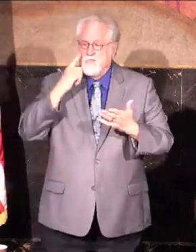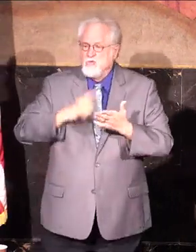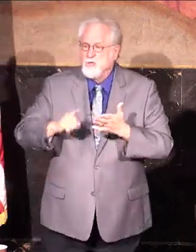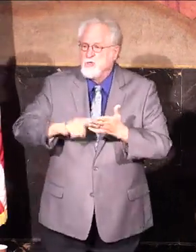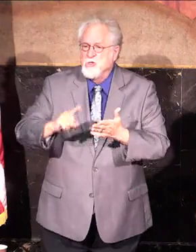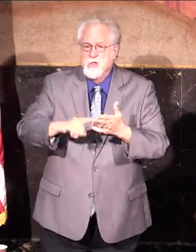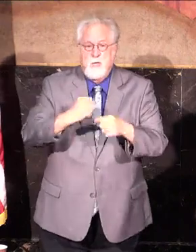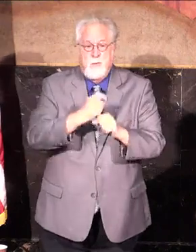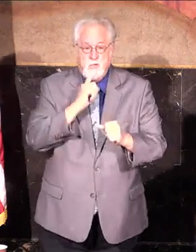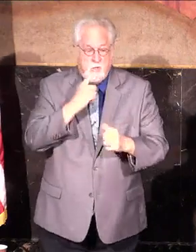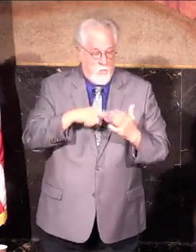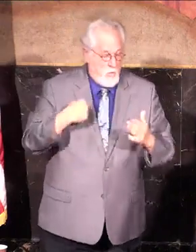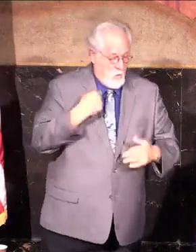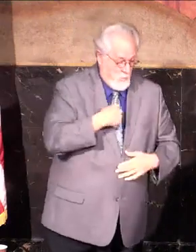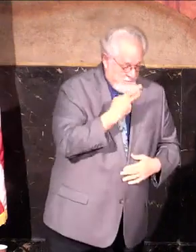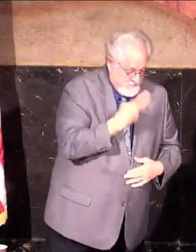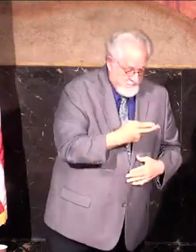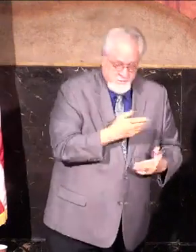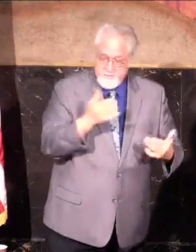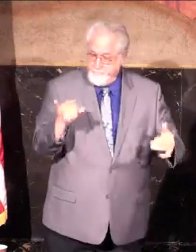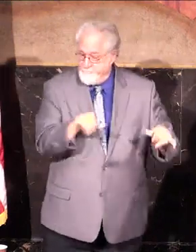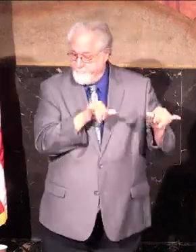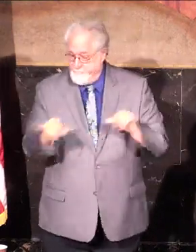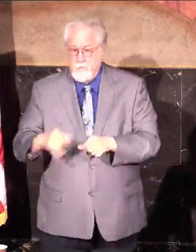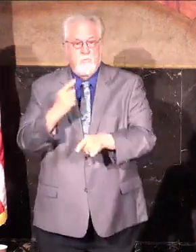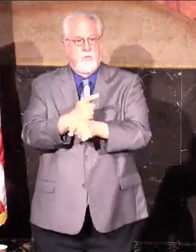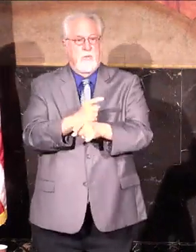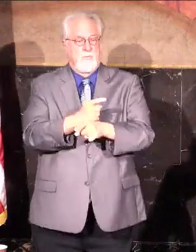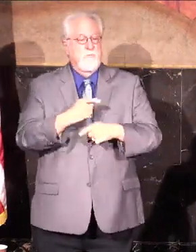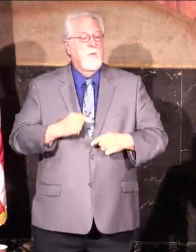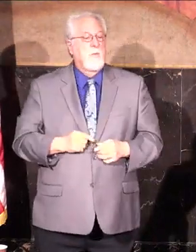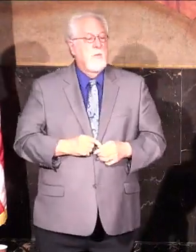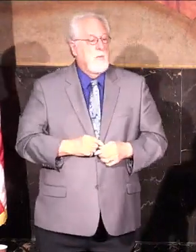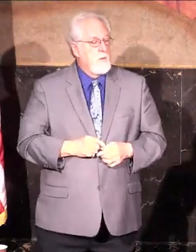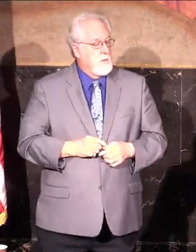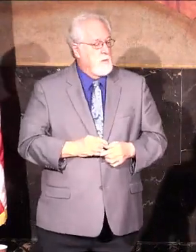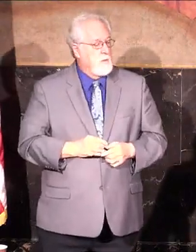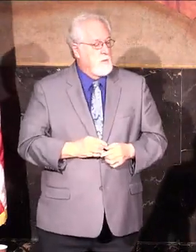sure that what we're seeing is in fact accurate.